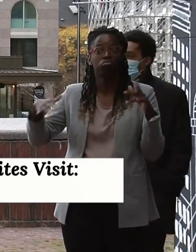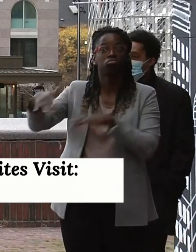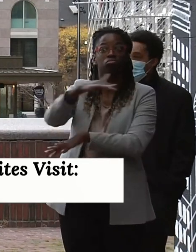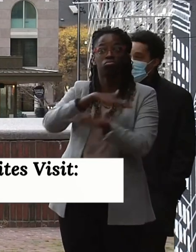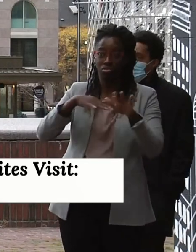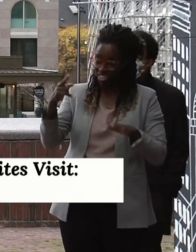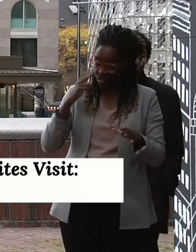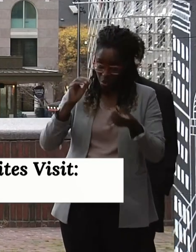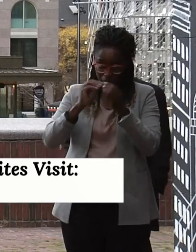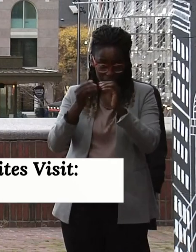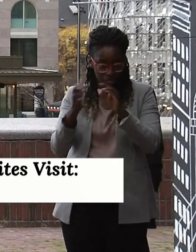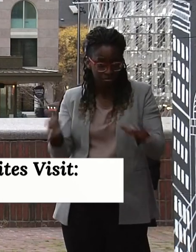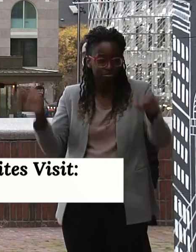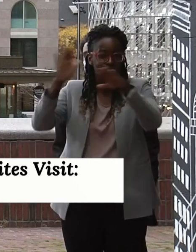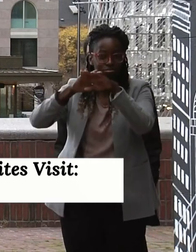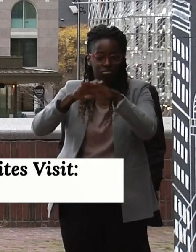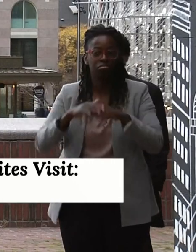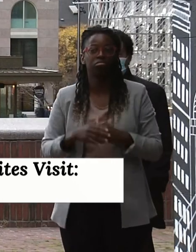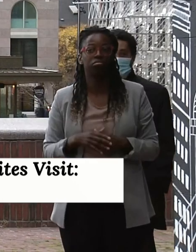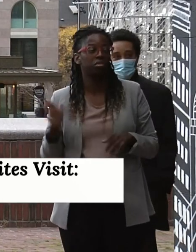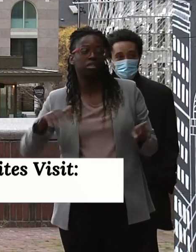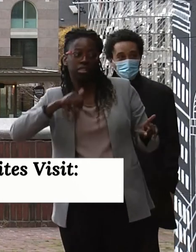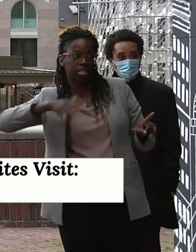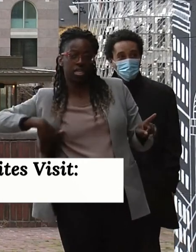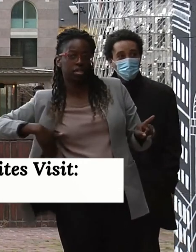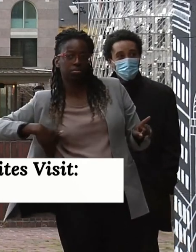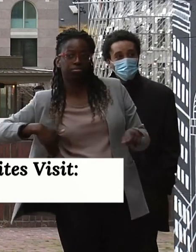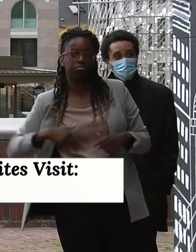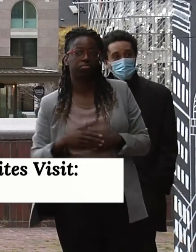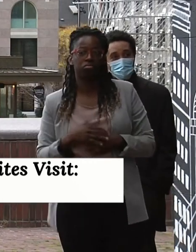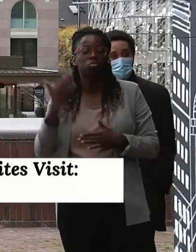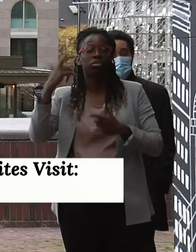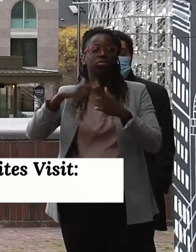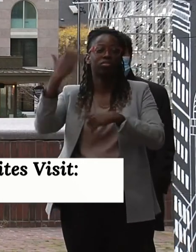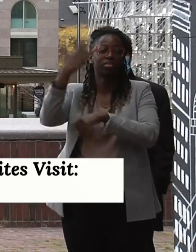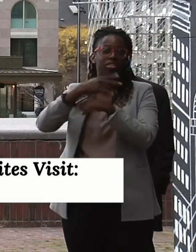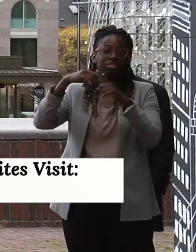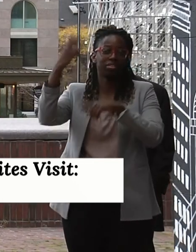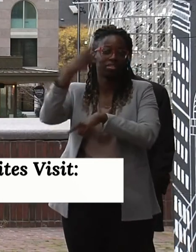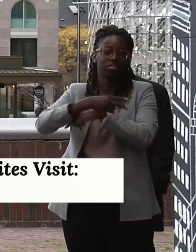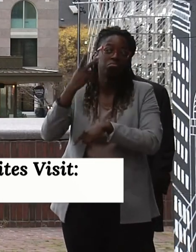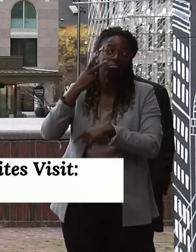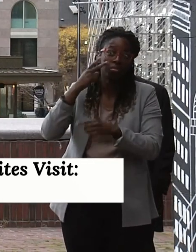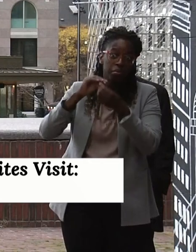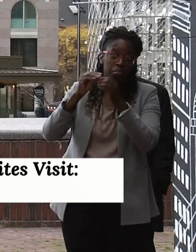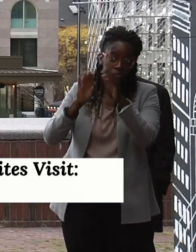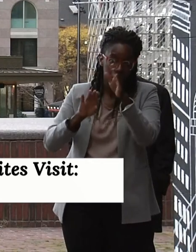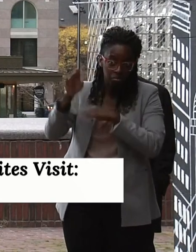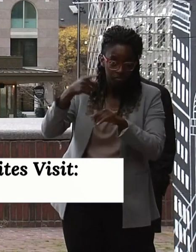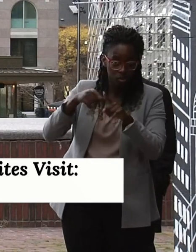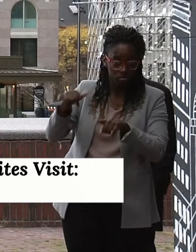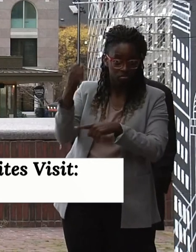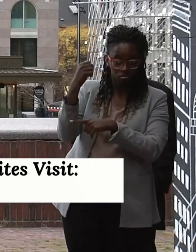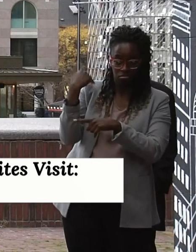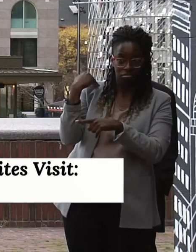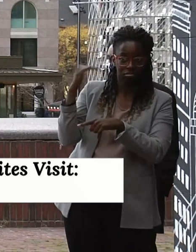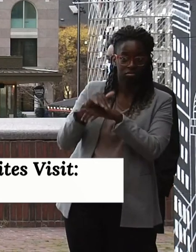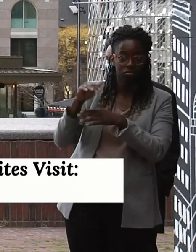that'll happen 5 to 7 days afterwards. So we haven't really seen that. I don't think we've seen much even back in May and June when there was